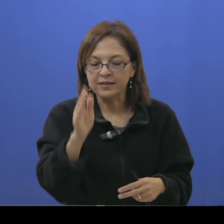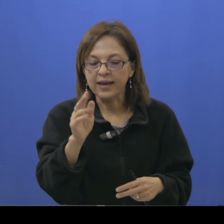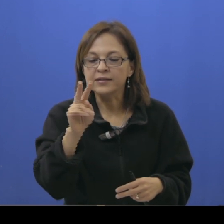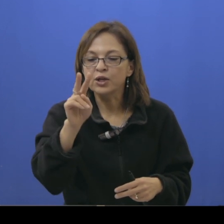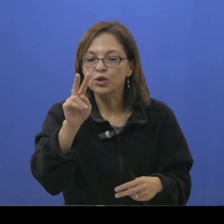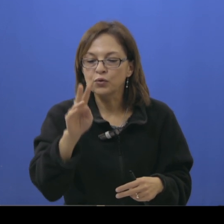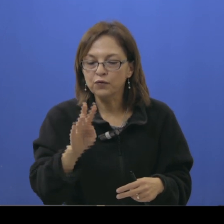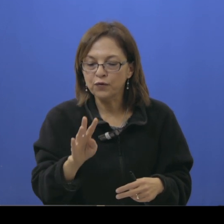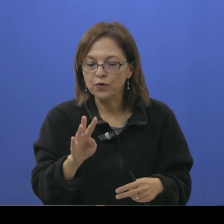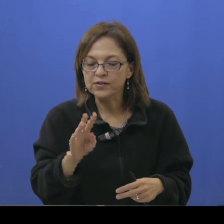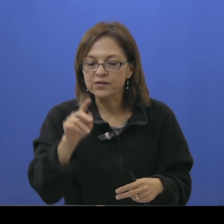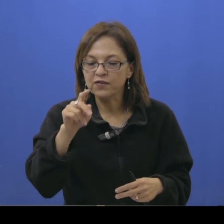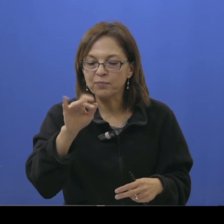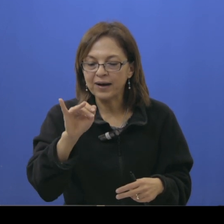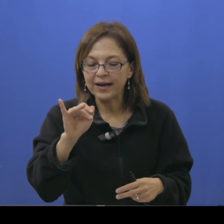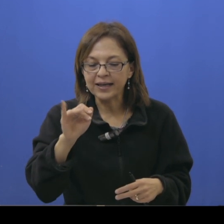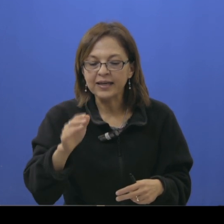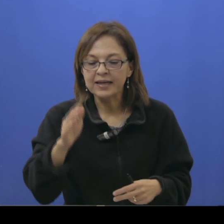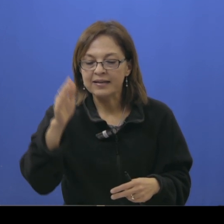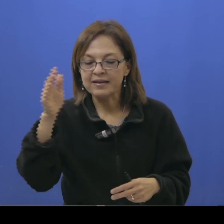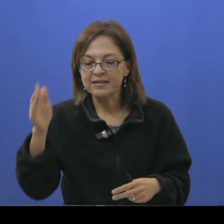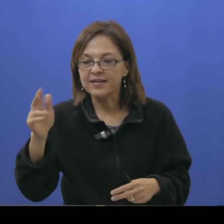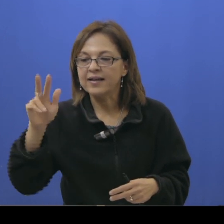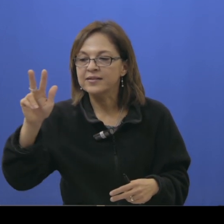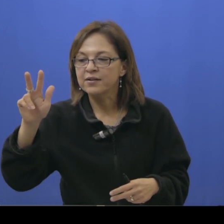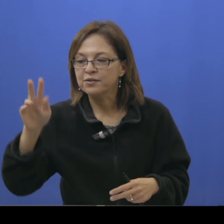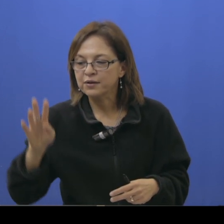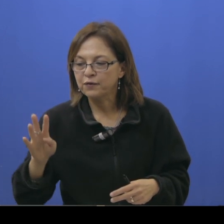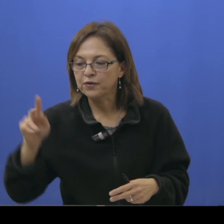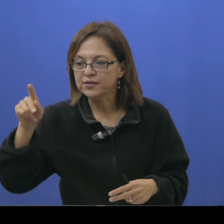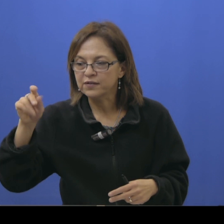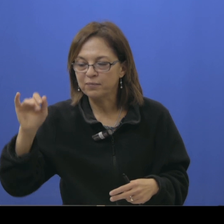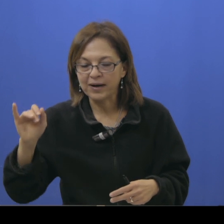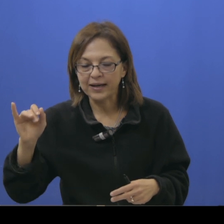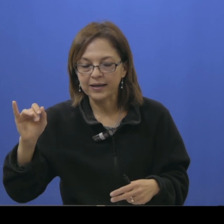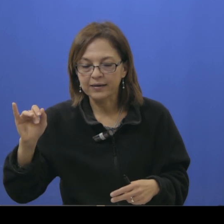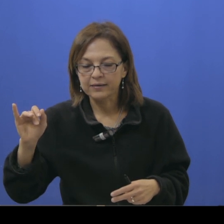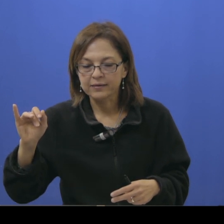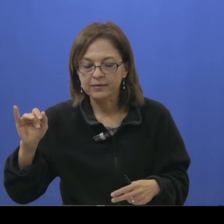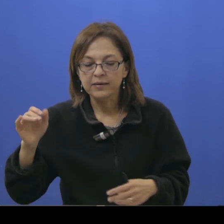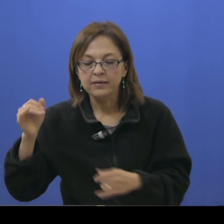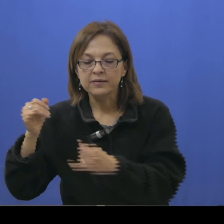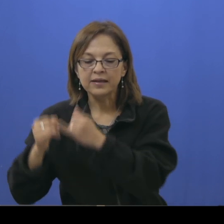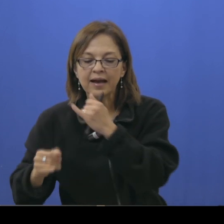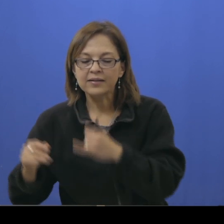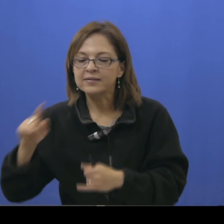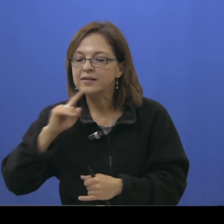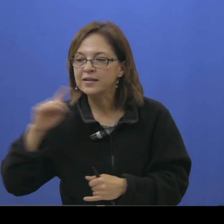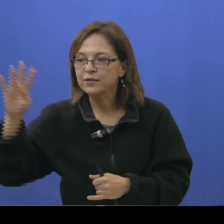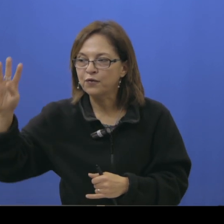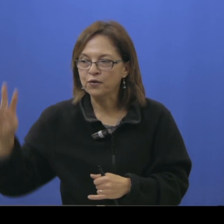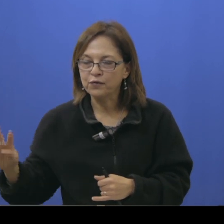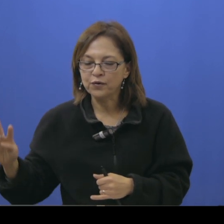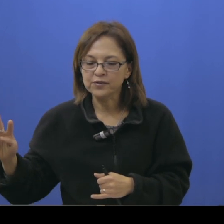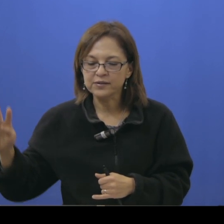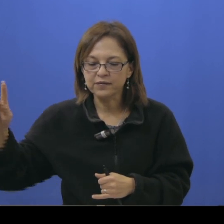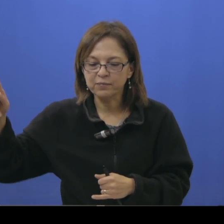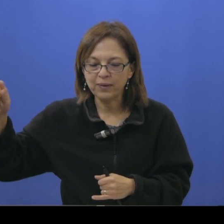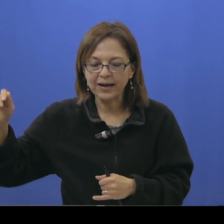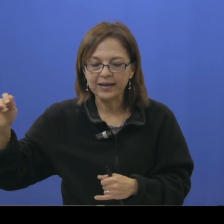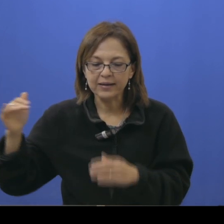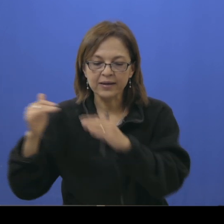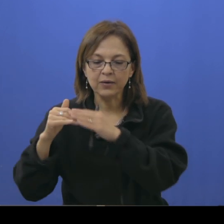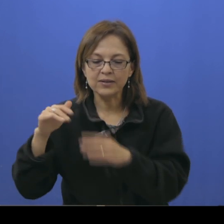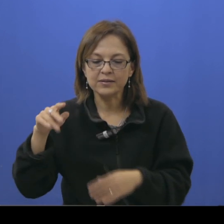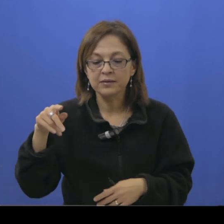The next 2/4 of pi. And the next 3/4 of pi. The last is 4/4 of